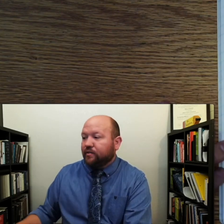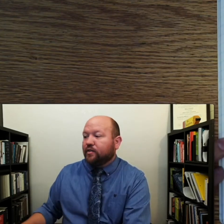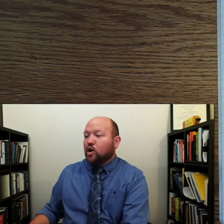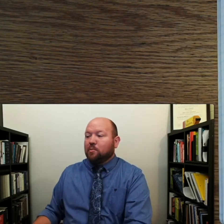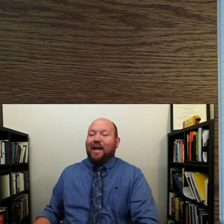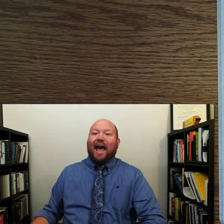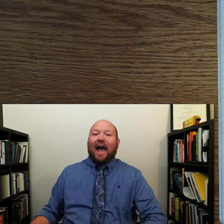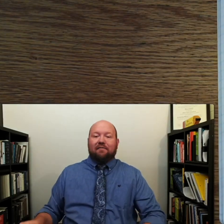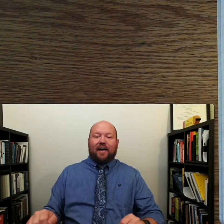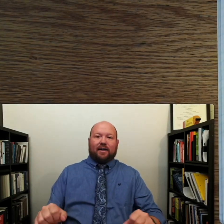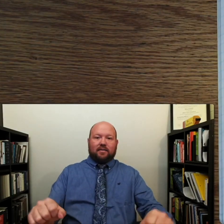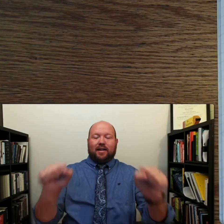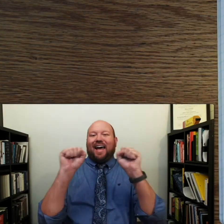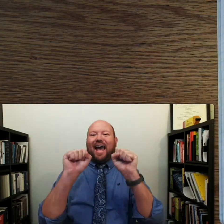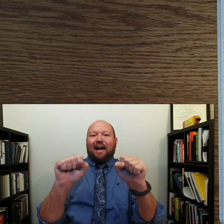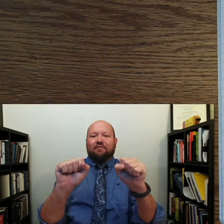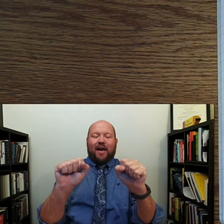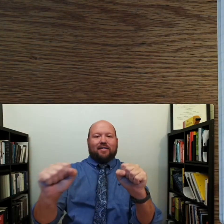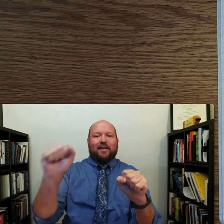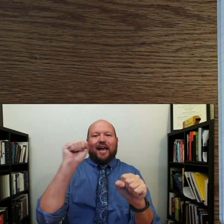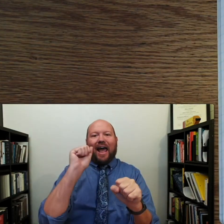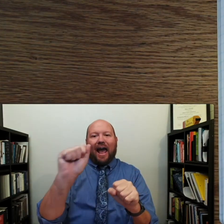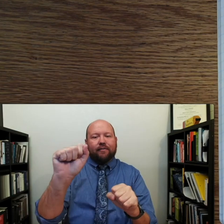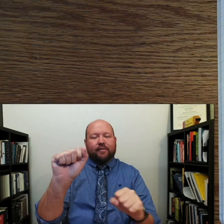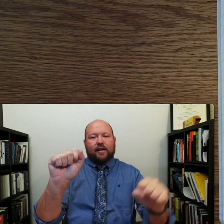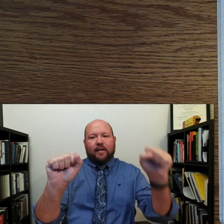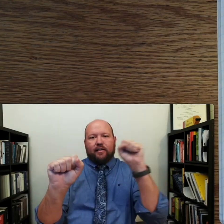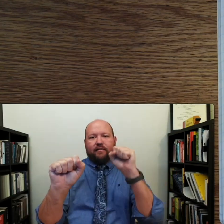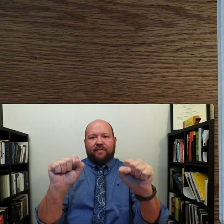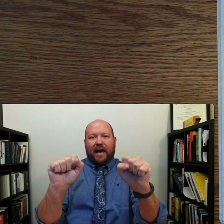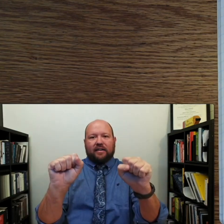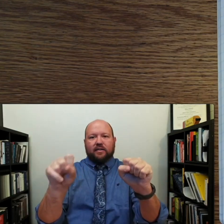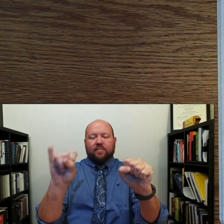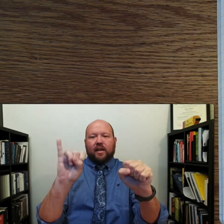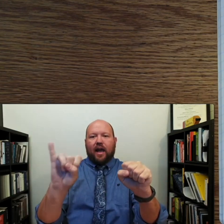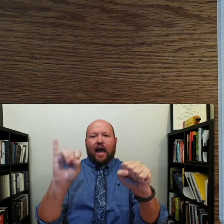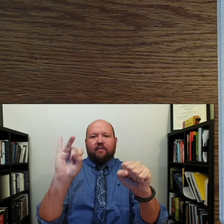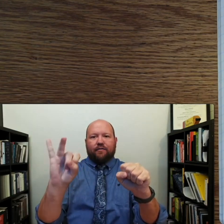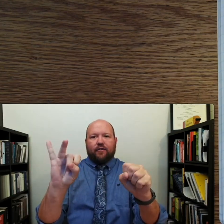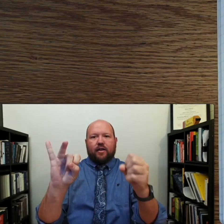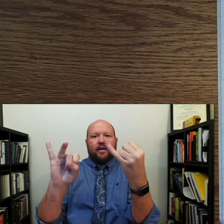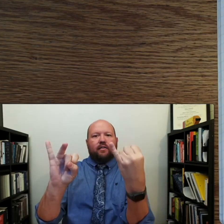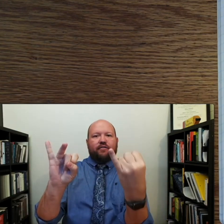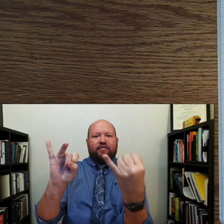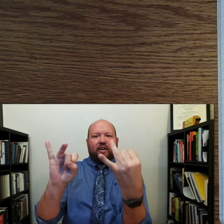Now the verb, affect. Affect. Affect.